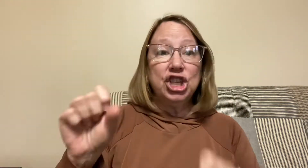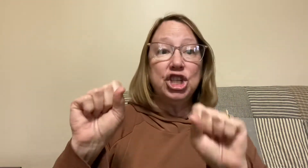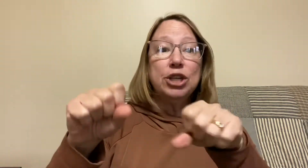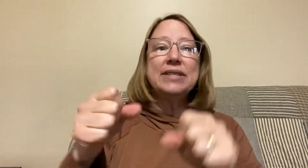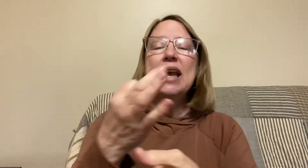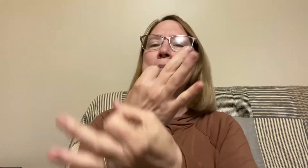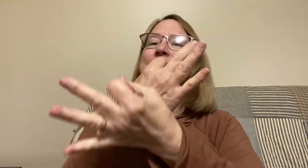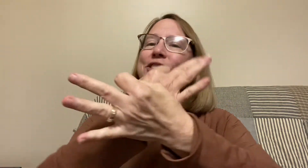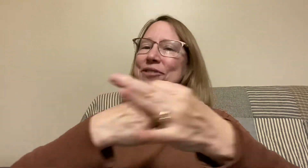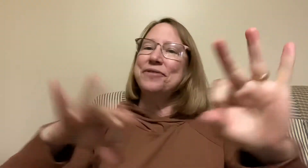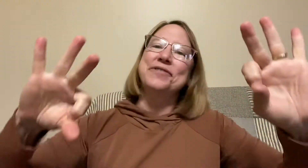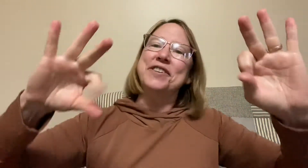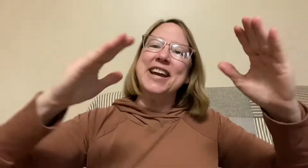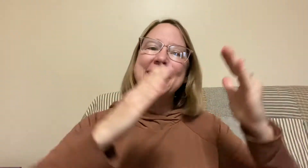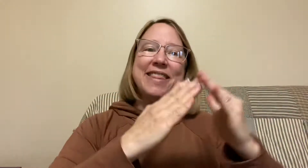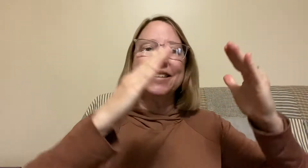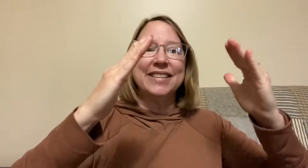a horse,